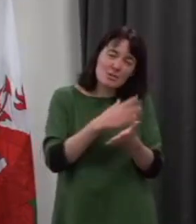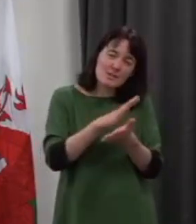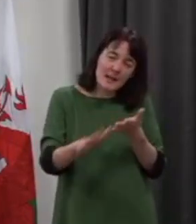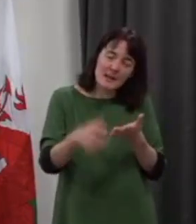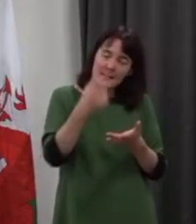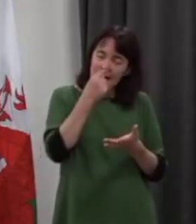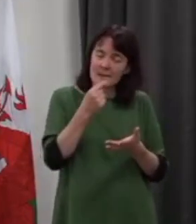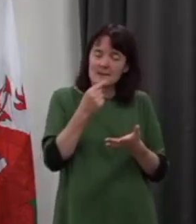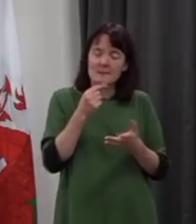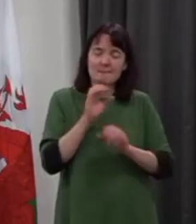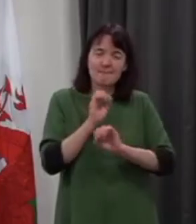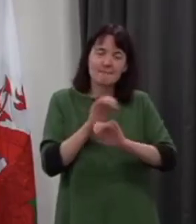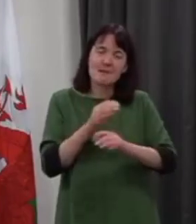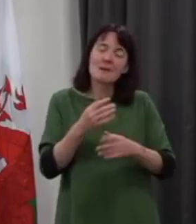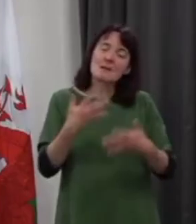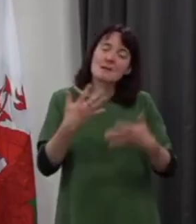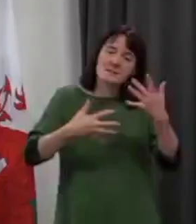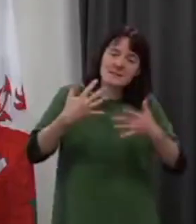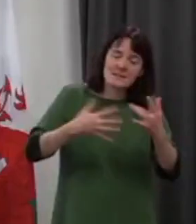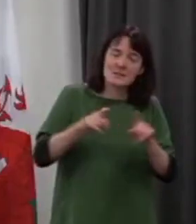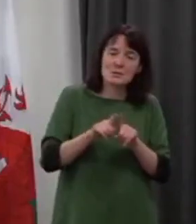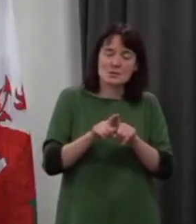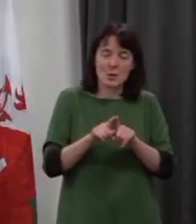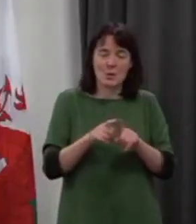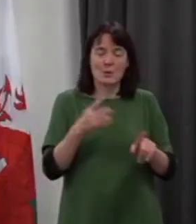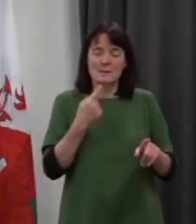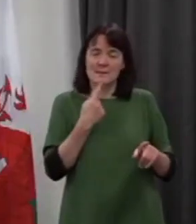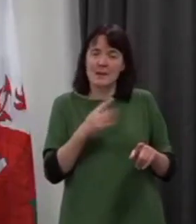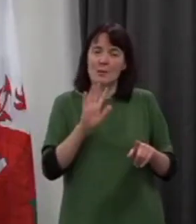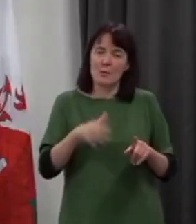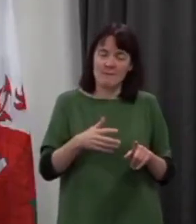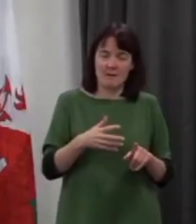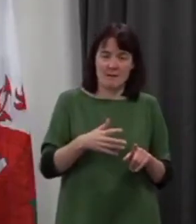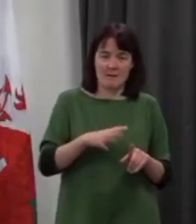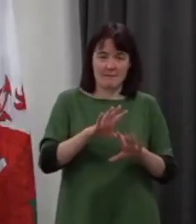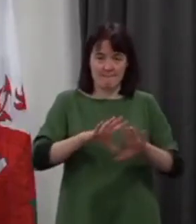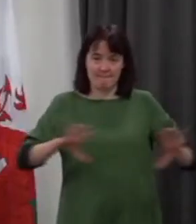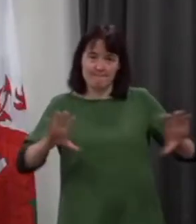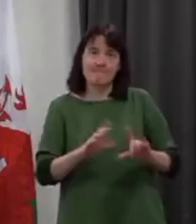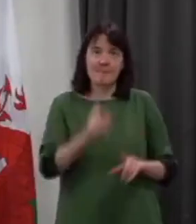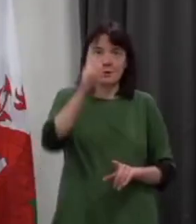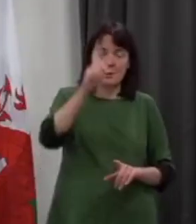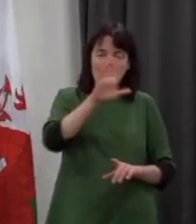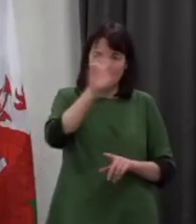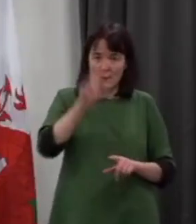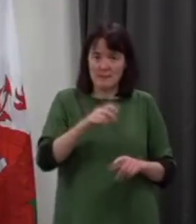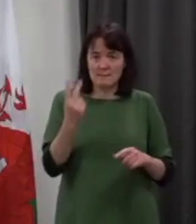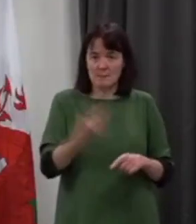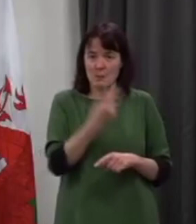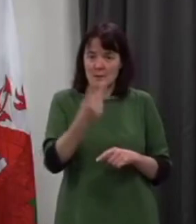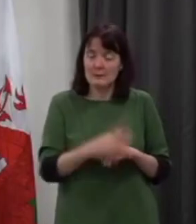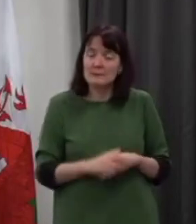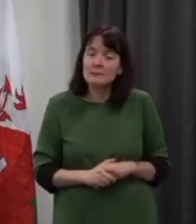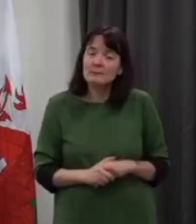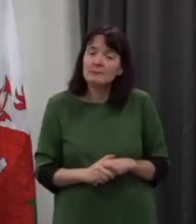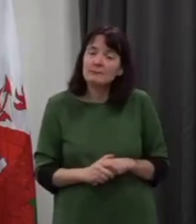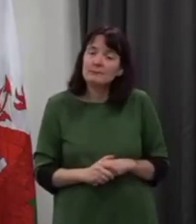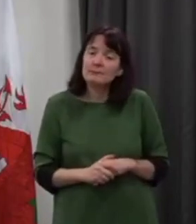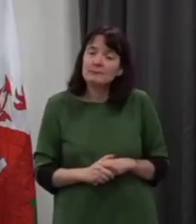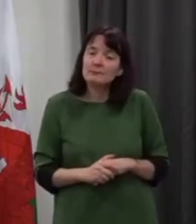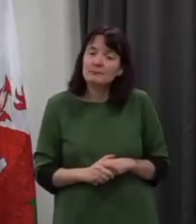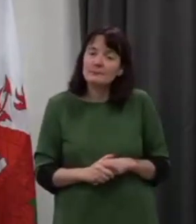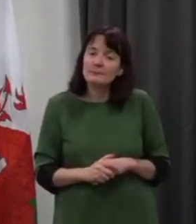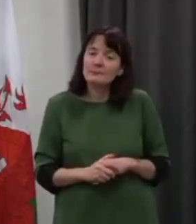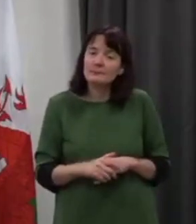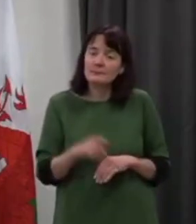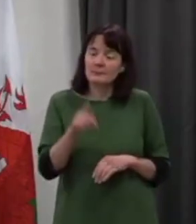South, East and Mid Wales as well. Can I ask on the reporting of deaths at the beginning of this outbreak? You were